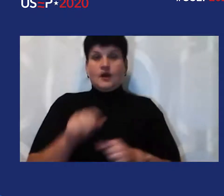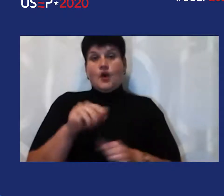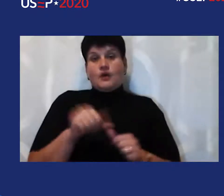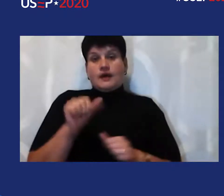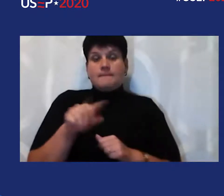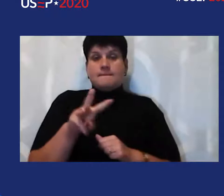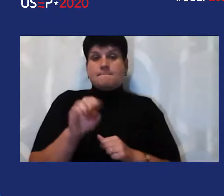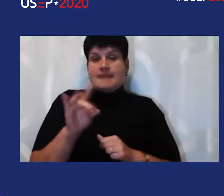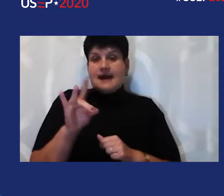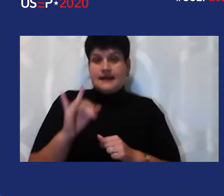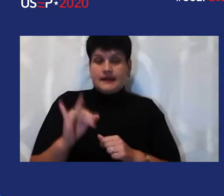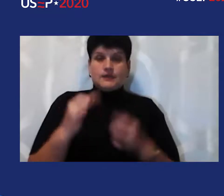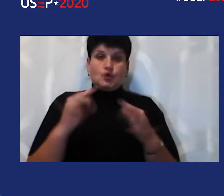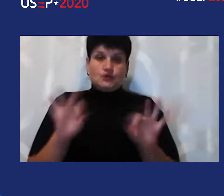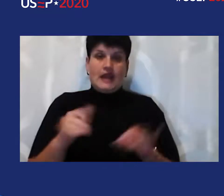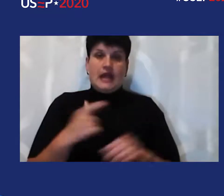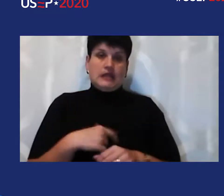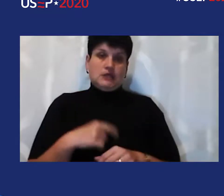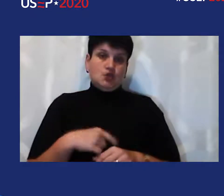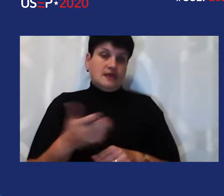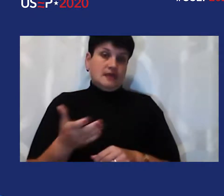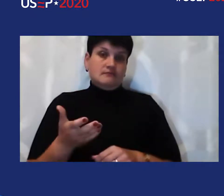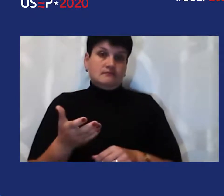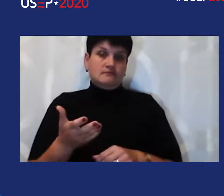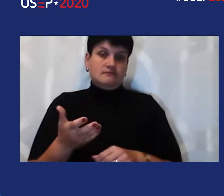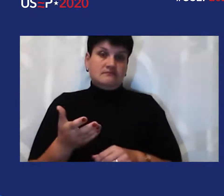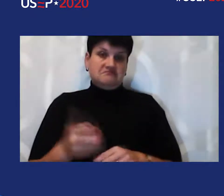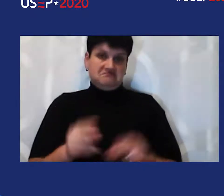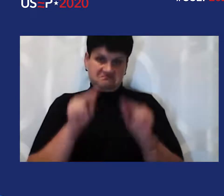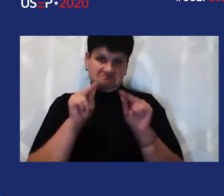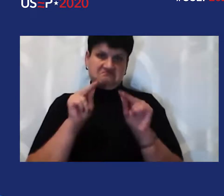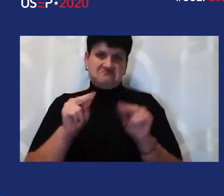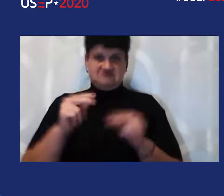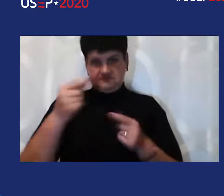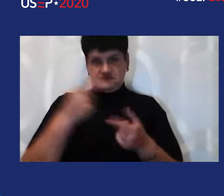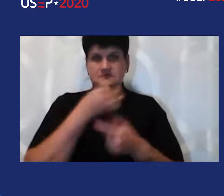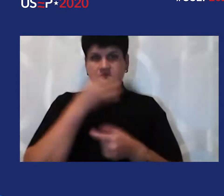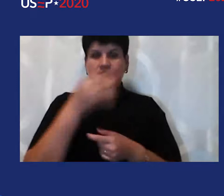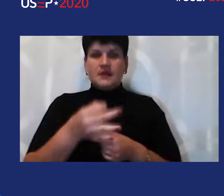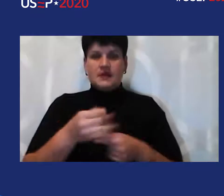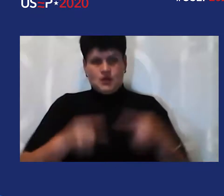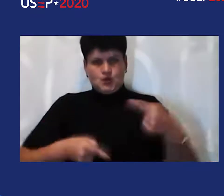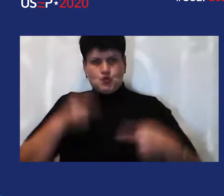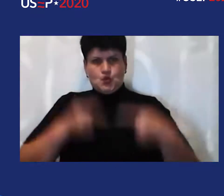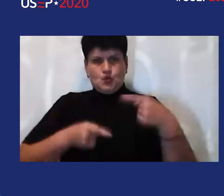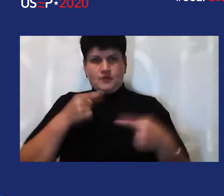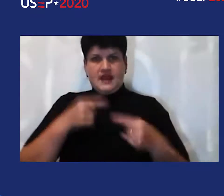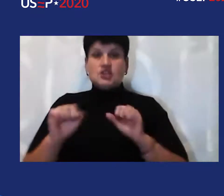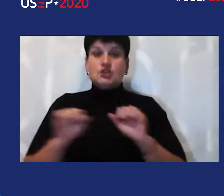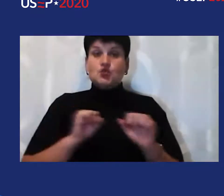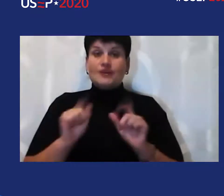seen the confrontation between the central and local governments. Some of the city